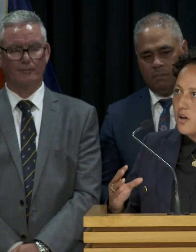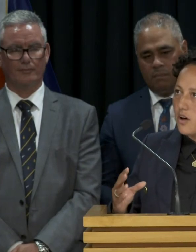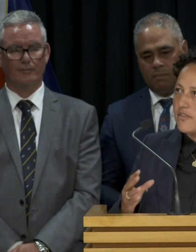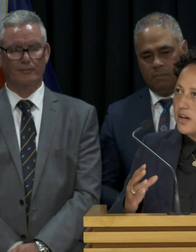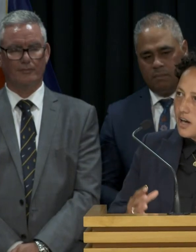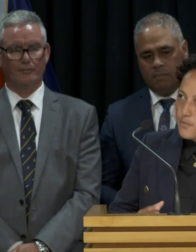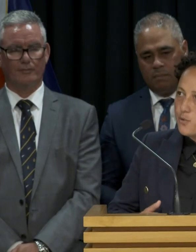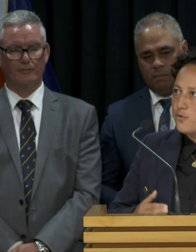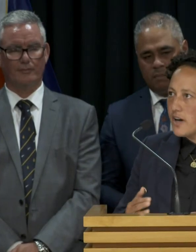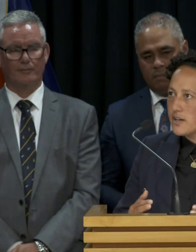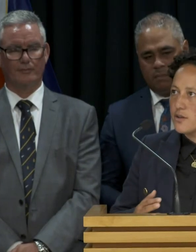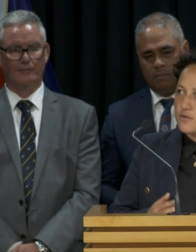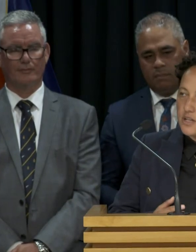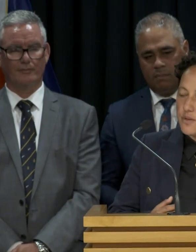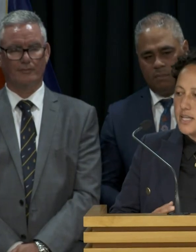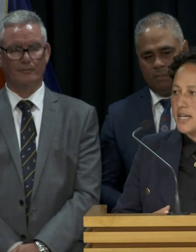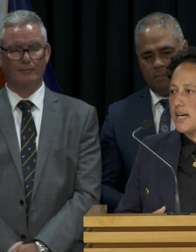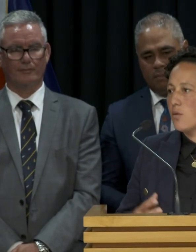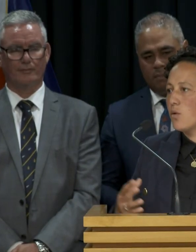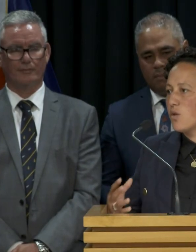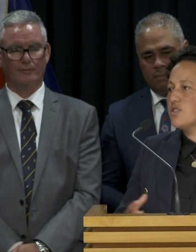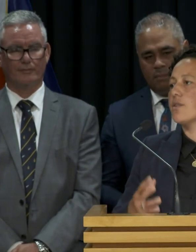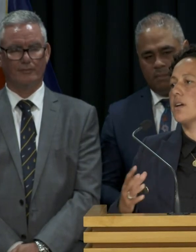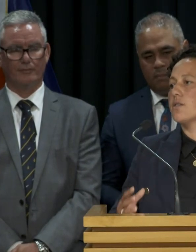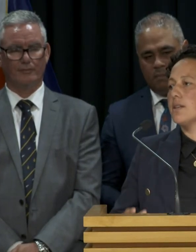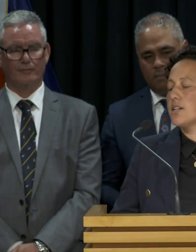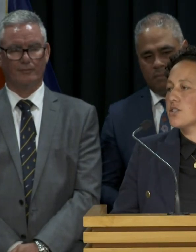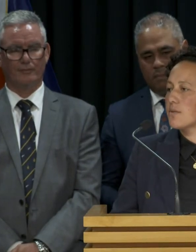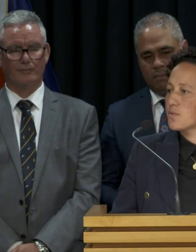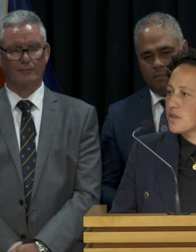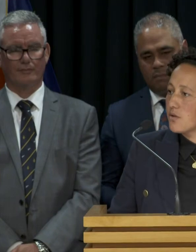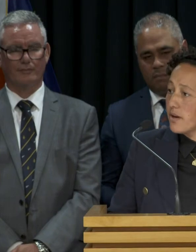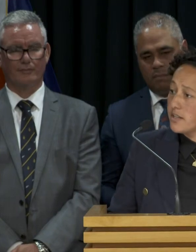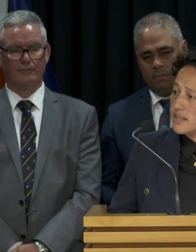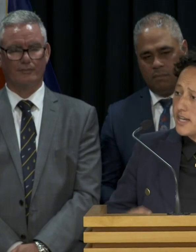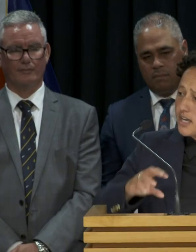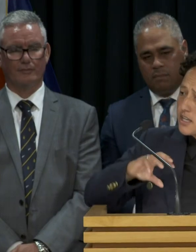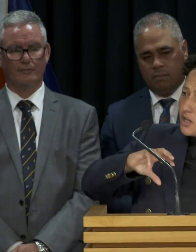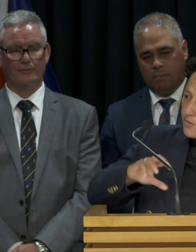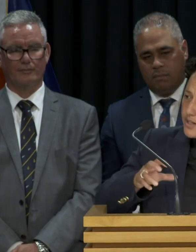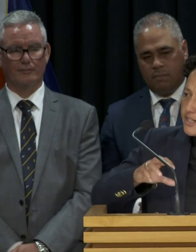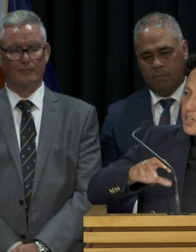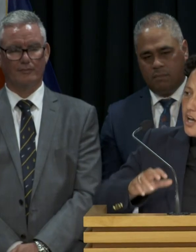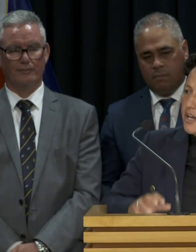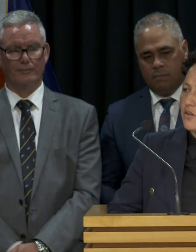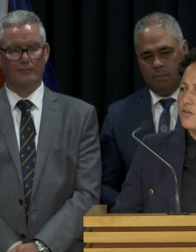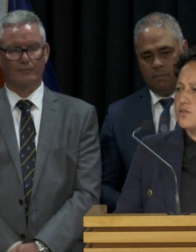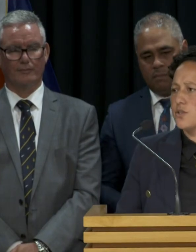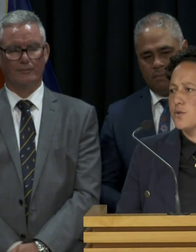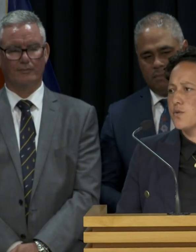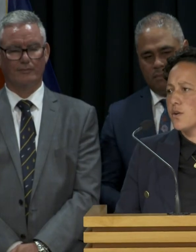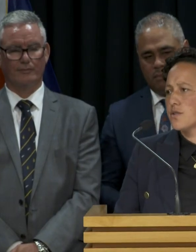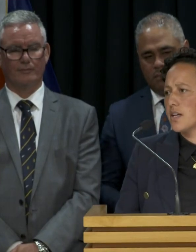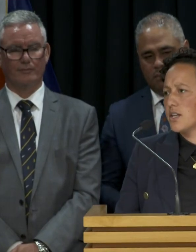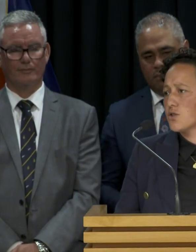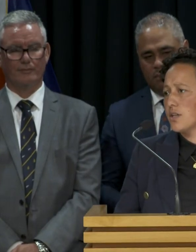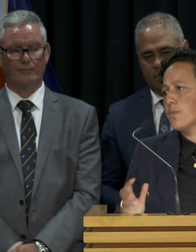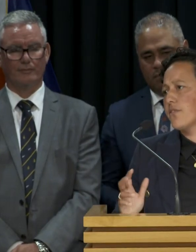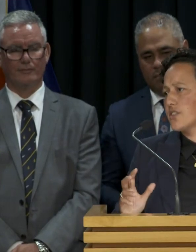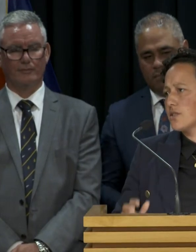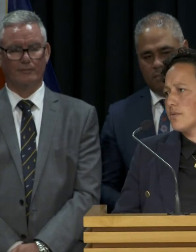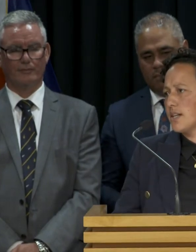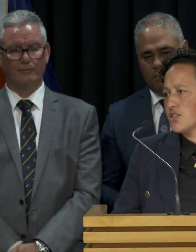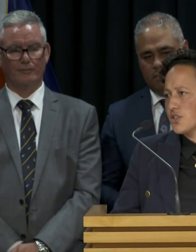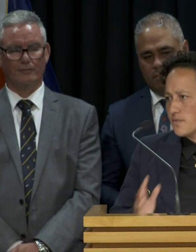component of hapu whānau iwi entering into relationships with the Crown that are really tied onto those